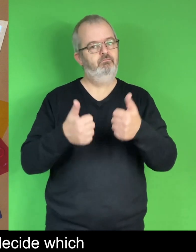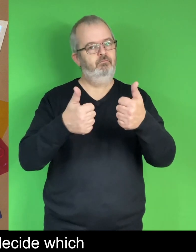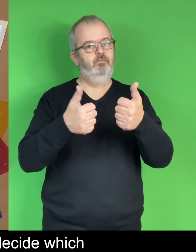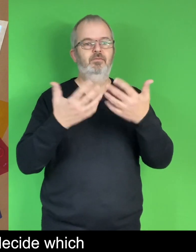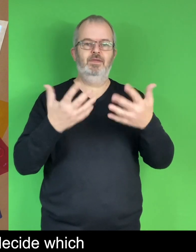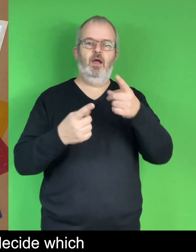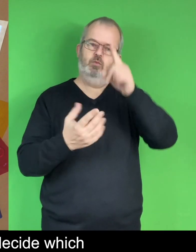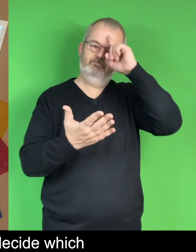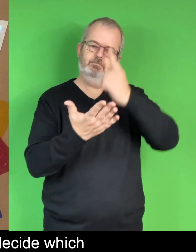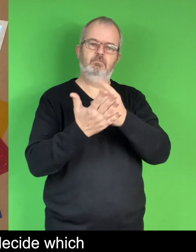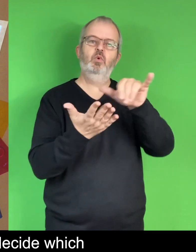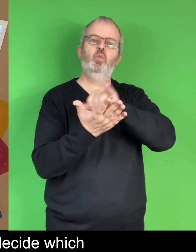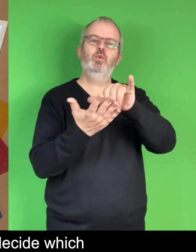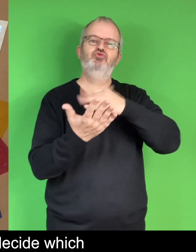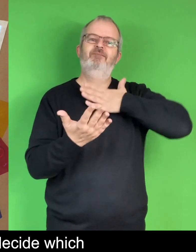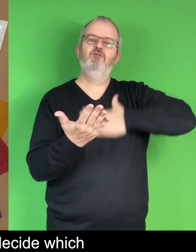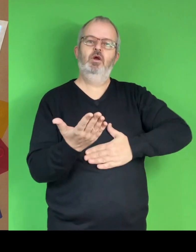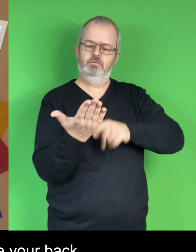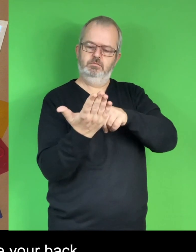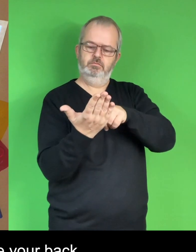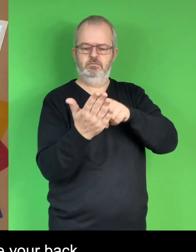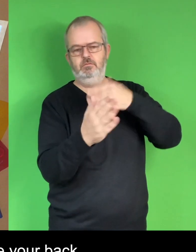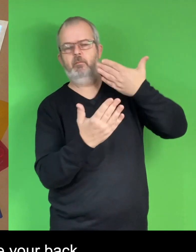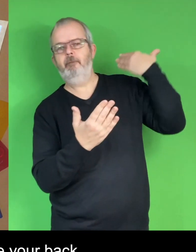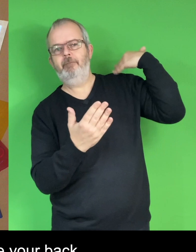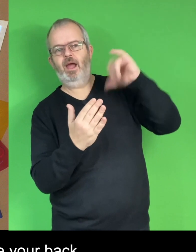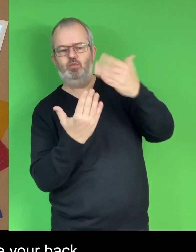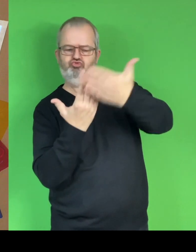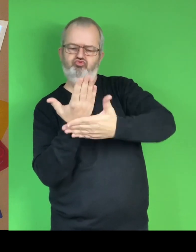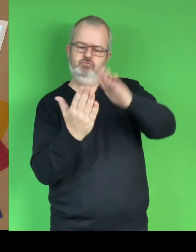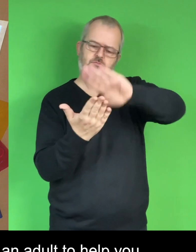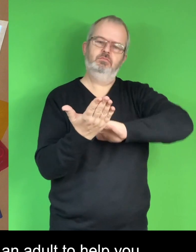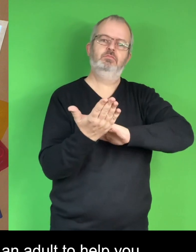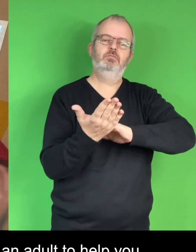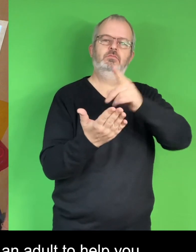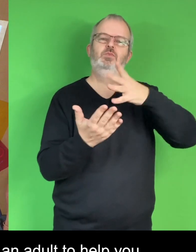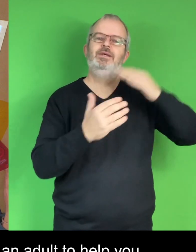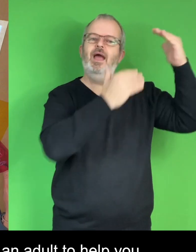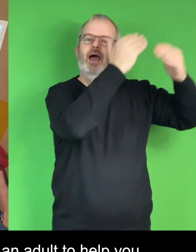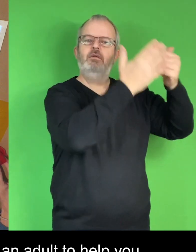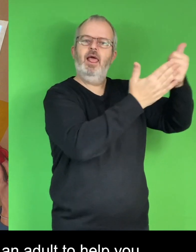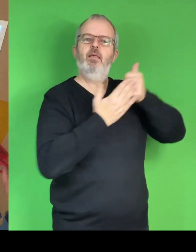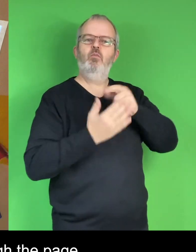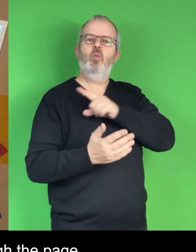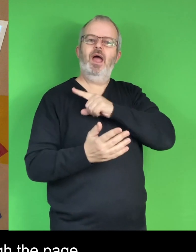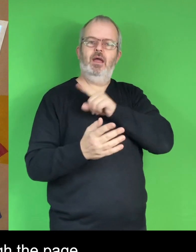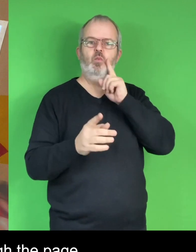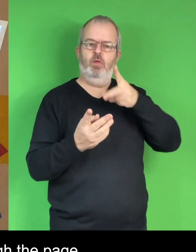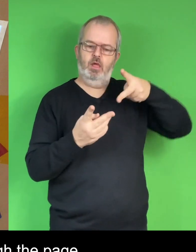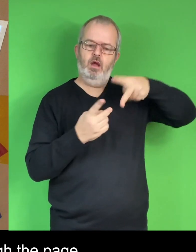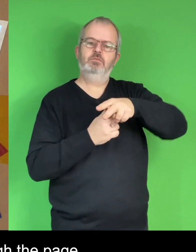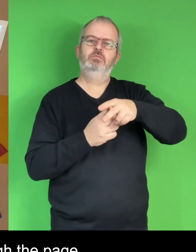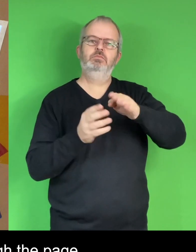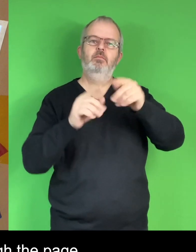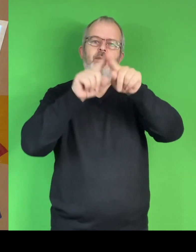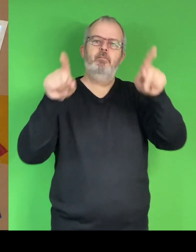Okay, now you need to decide which side is going to be your front, which side is going to be your back, and this is where you might need an adult to help you. We're going to cut through